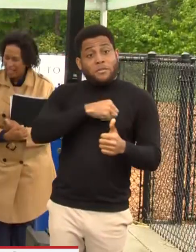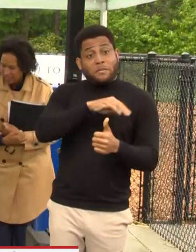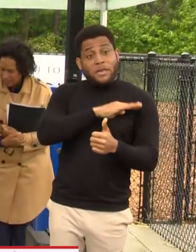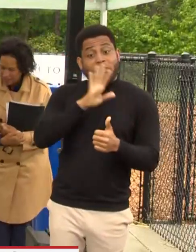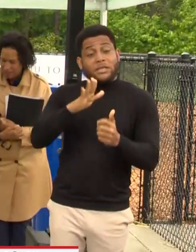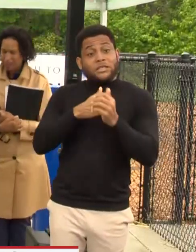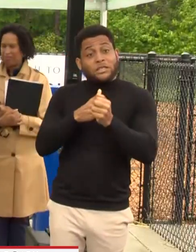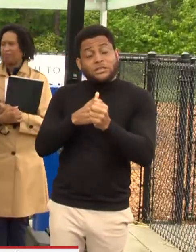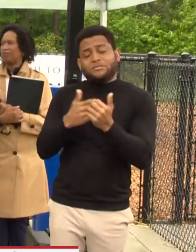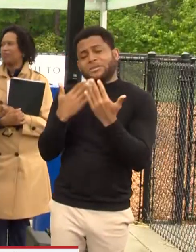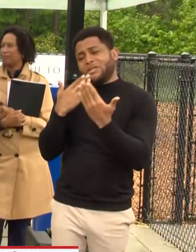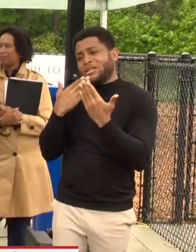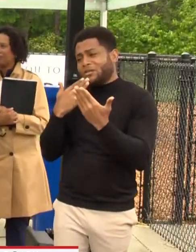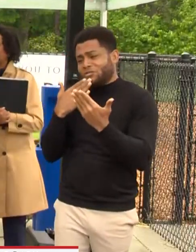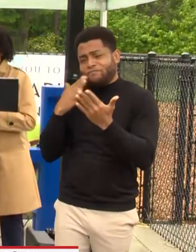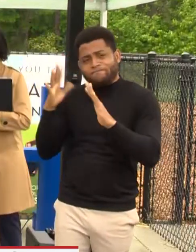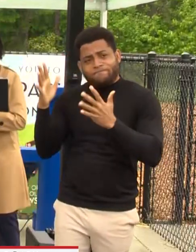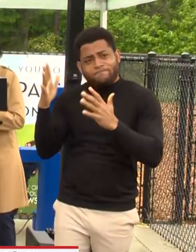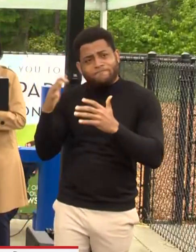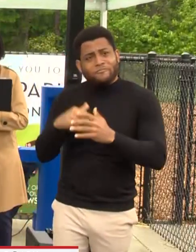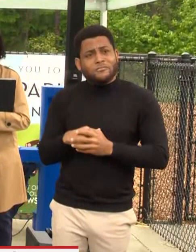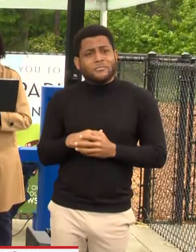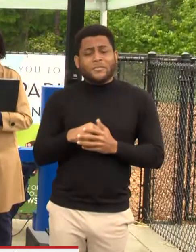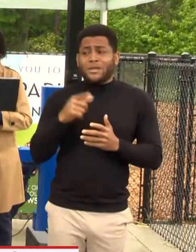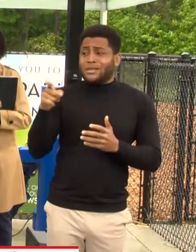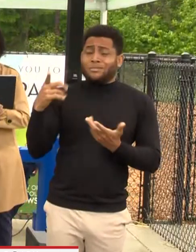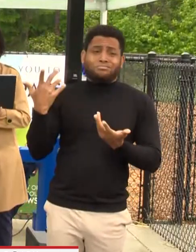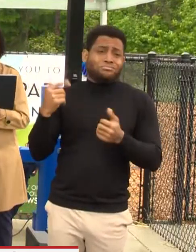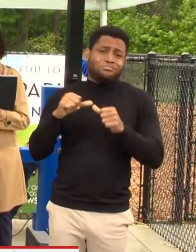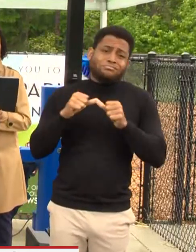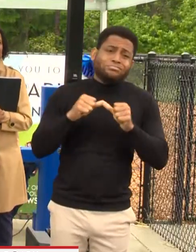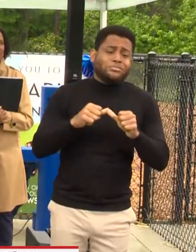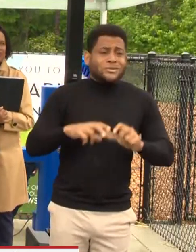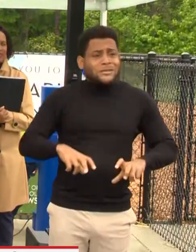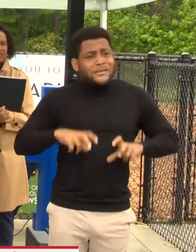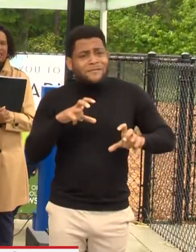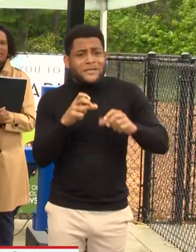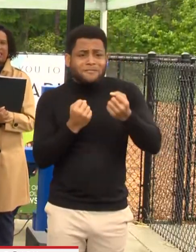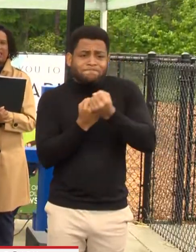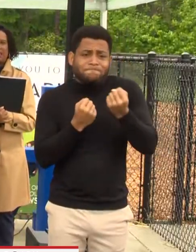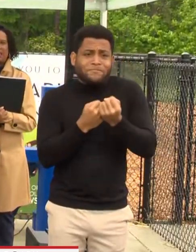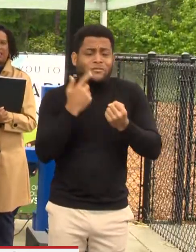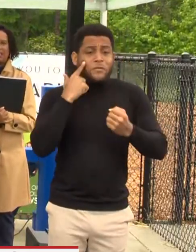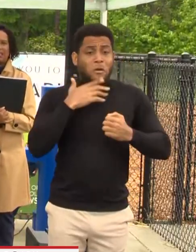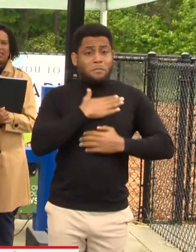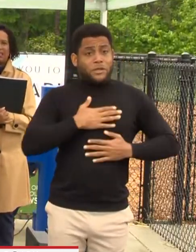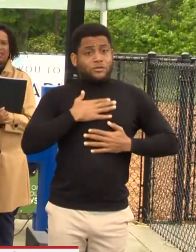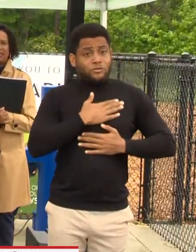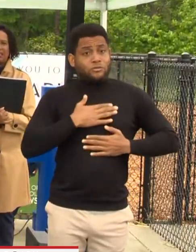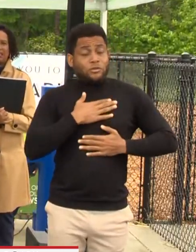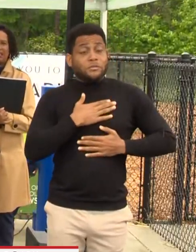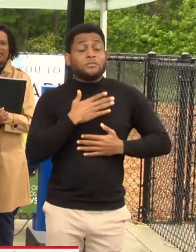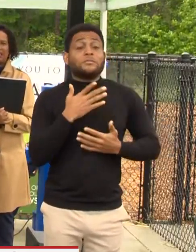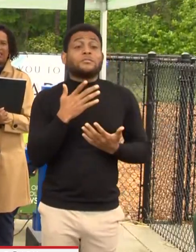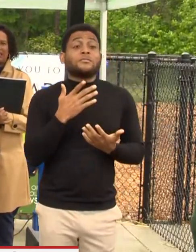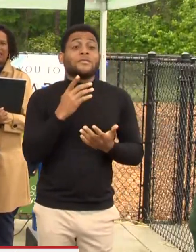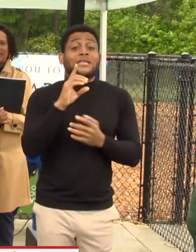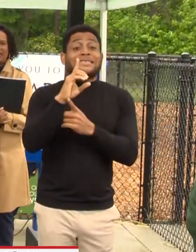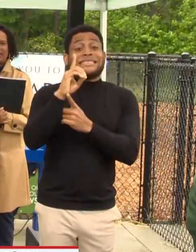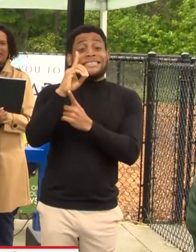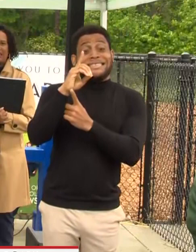hand. She continues to invest in recreation assets. It's no coincidence D.C. remains